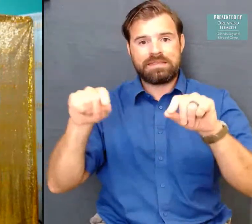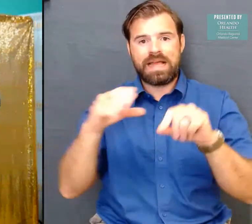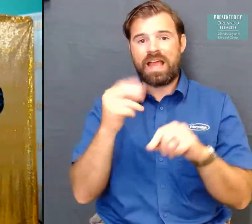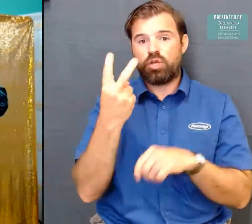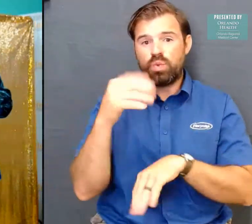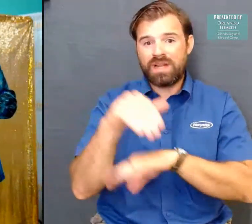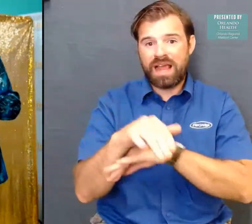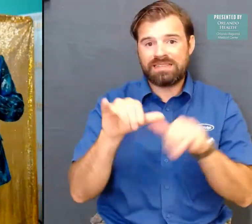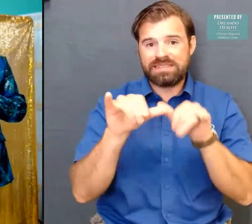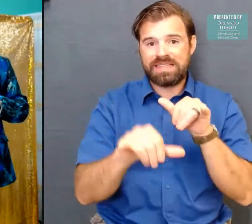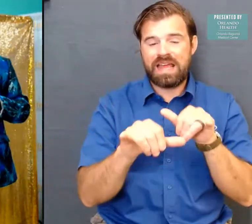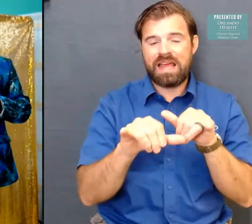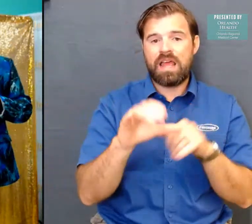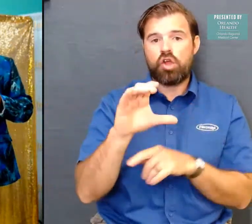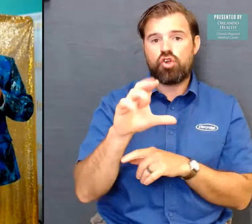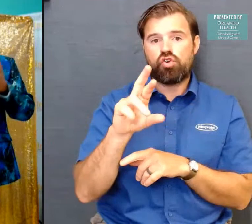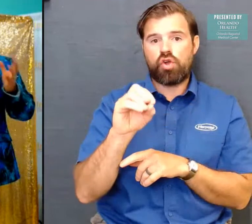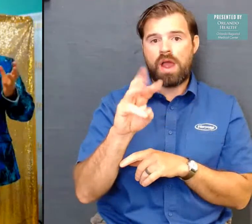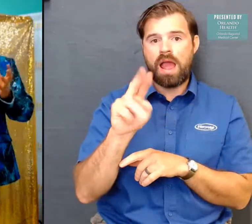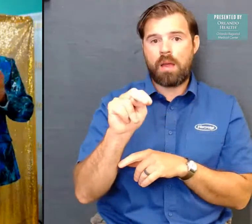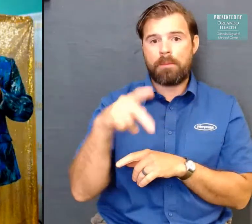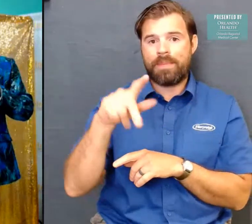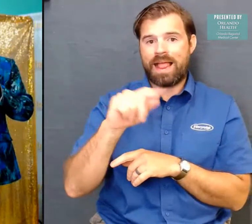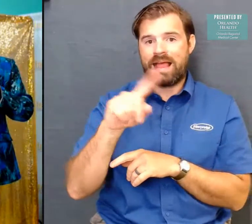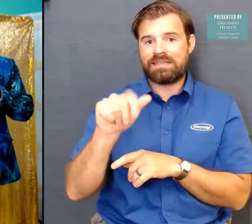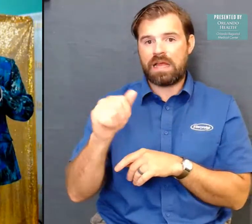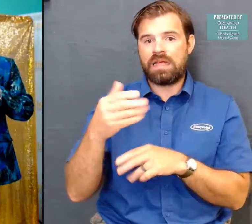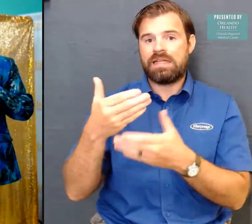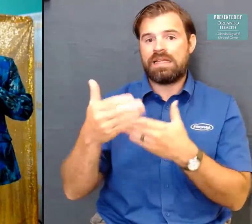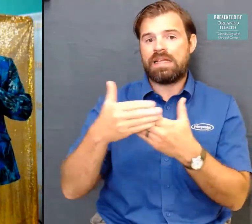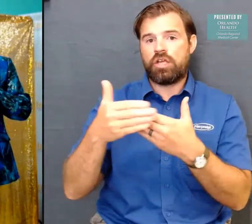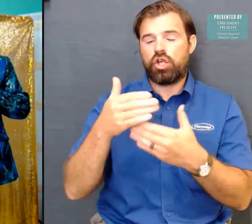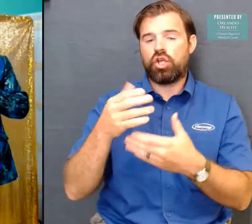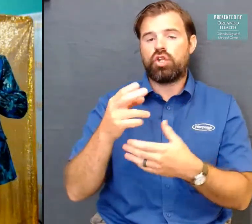Crown Plaza near Universal. Here's how you do it. You go to